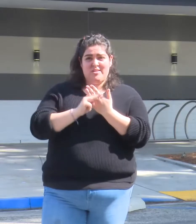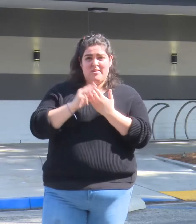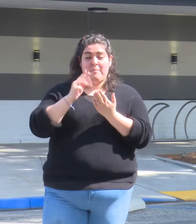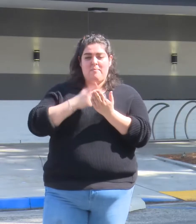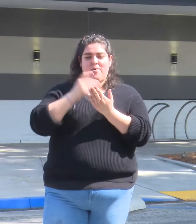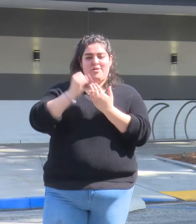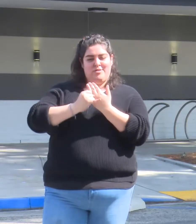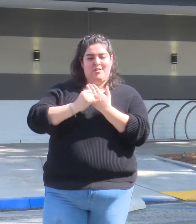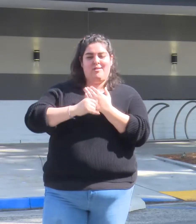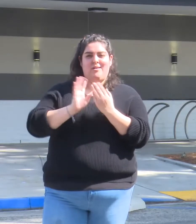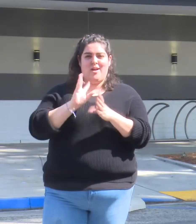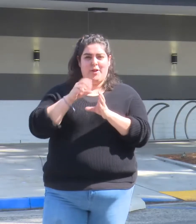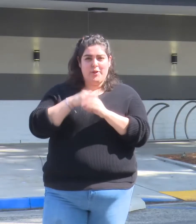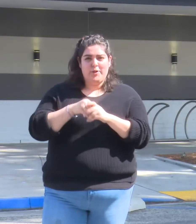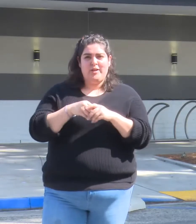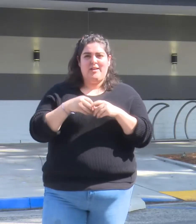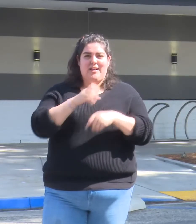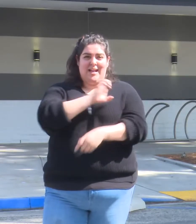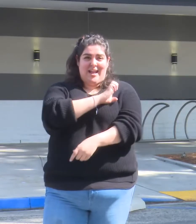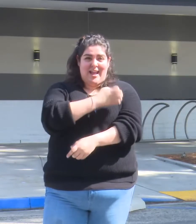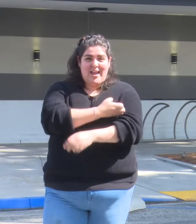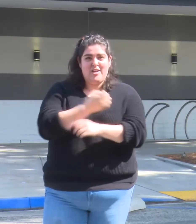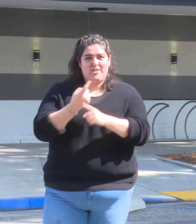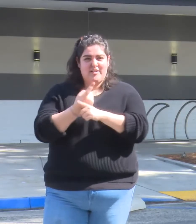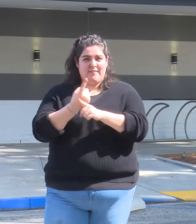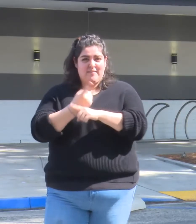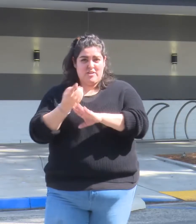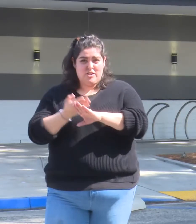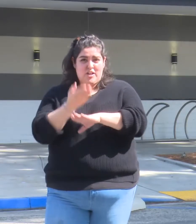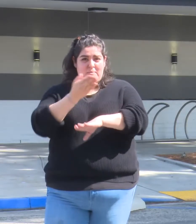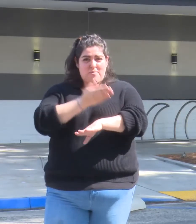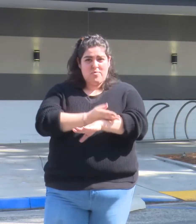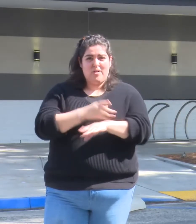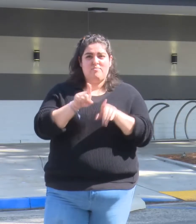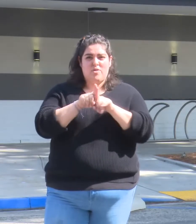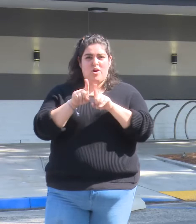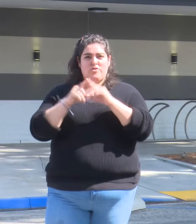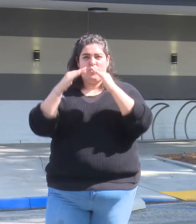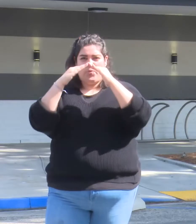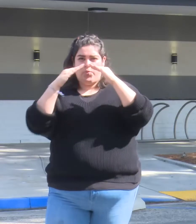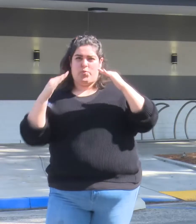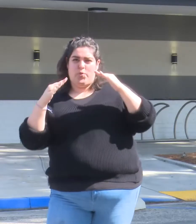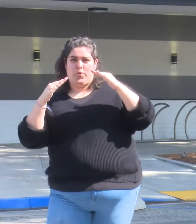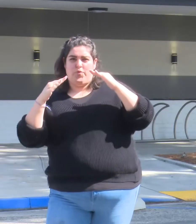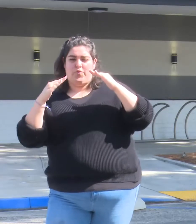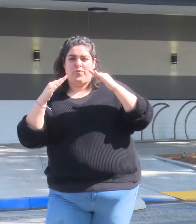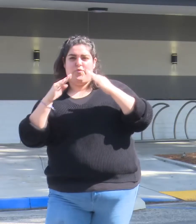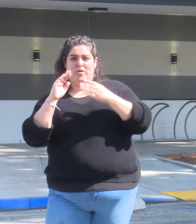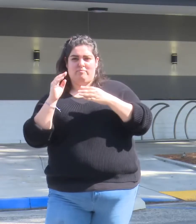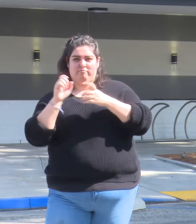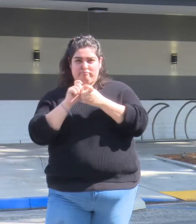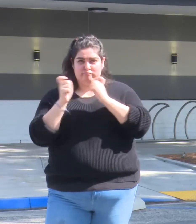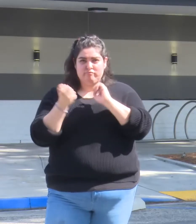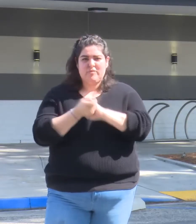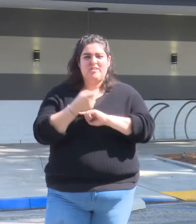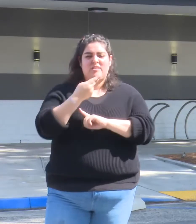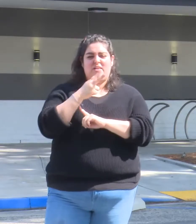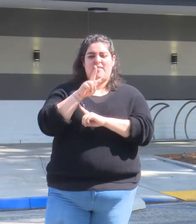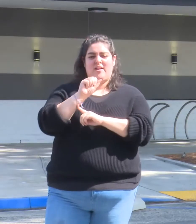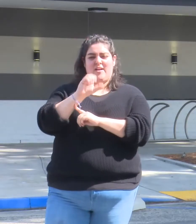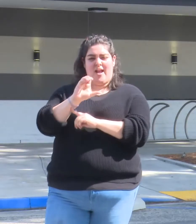improvements and energy efficiency upgrades, we also redid the roof. We redid the HVAC